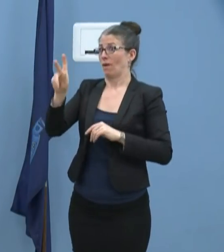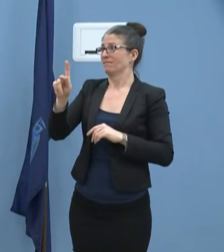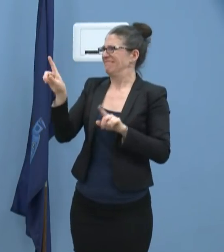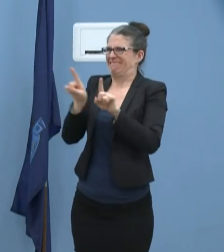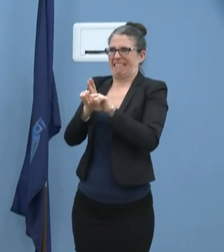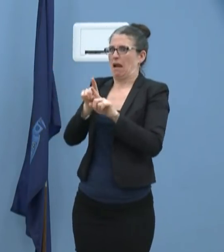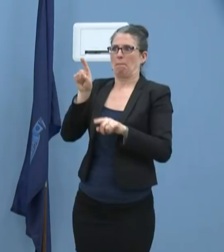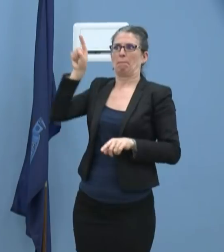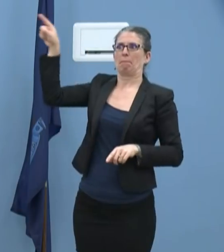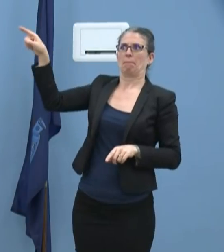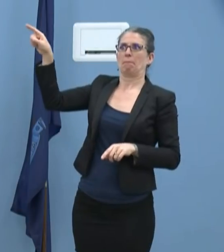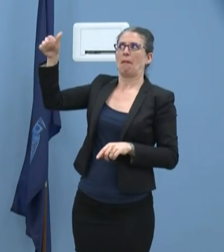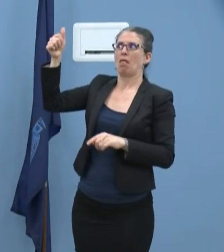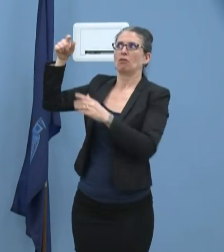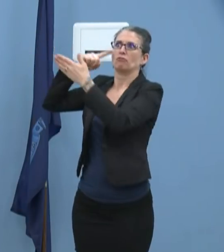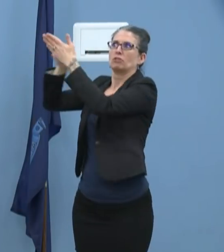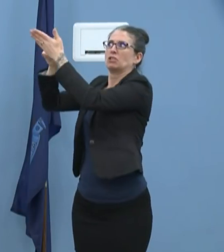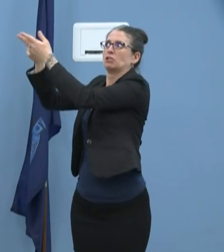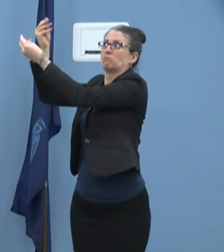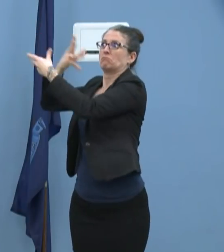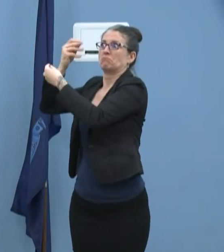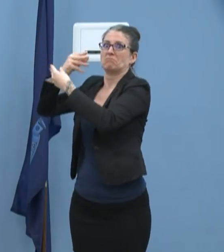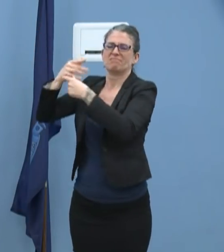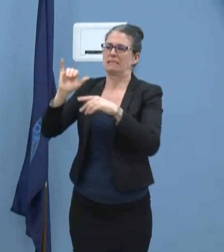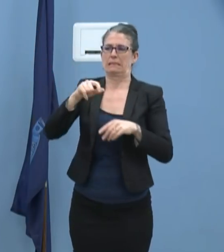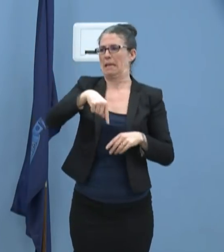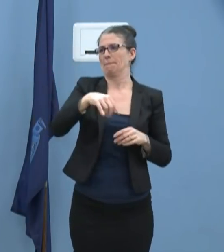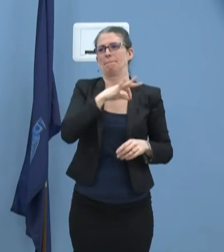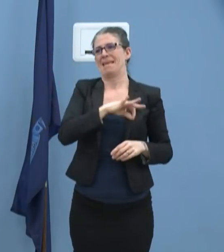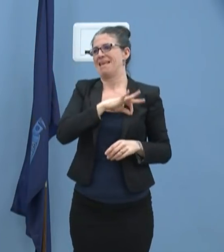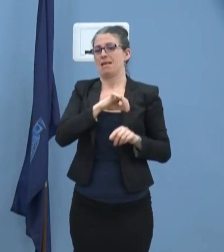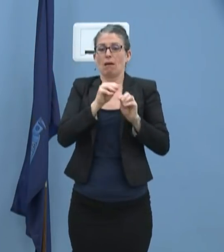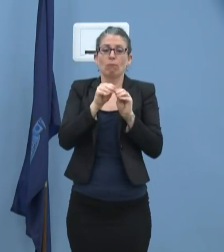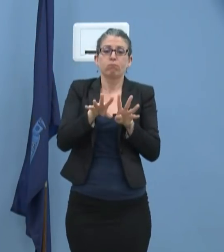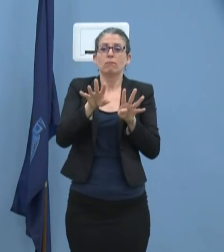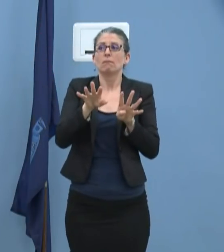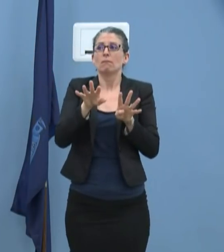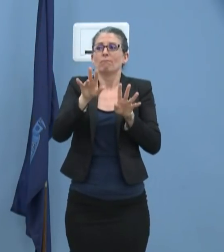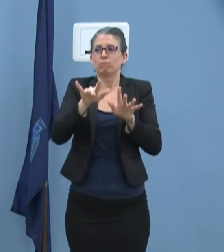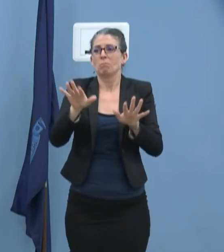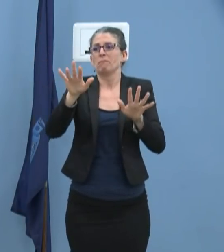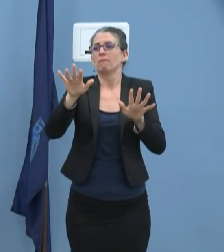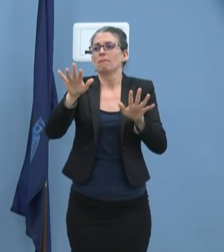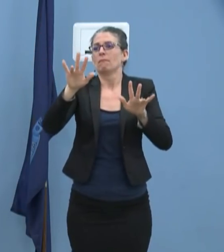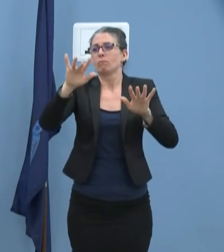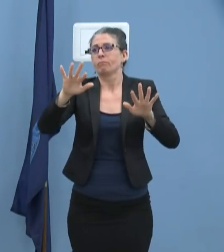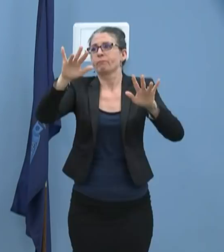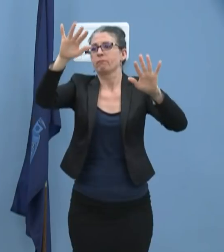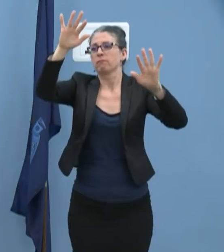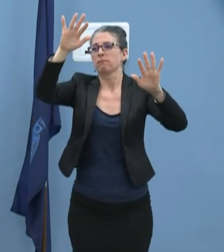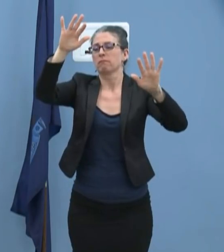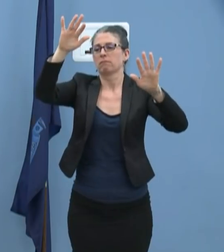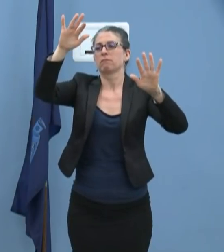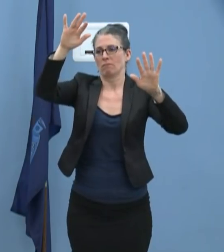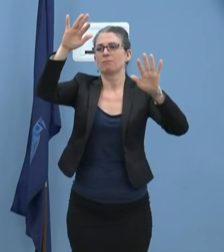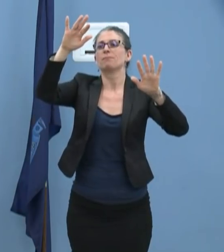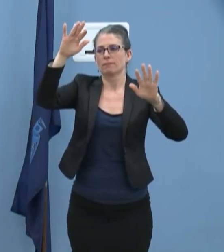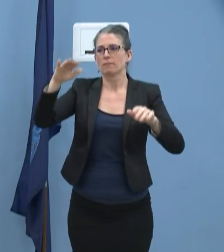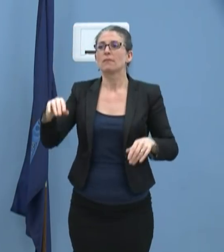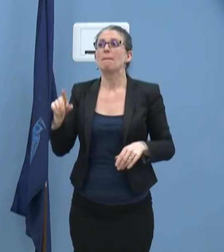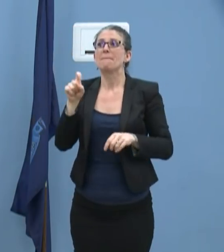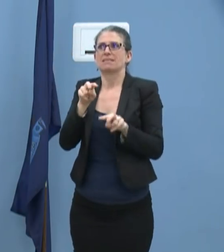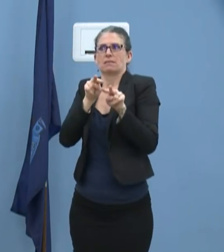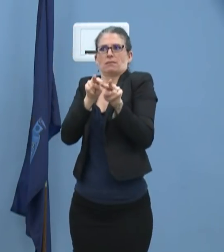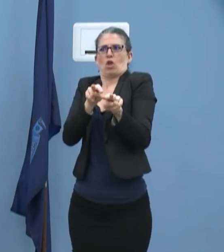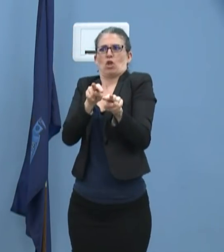What we look at now is not so much where the first cases are, because we know those are coming. We're also keeping